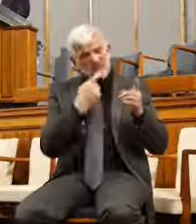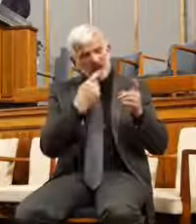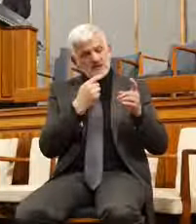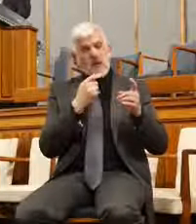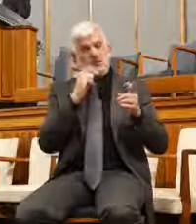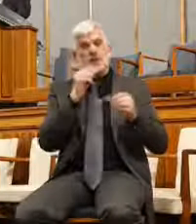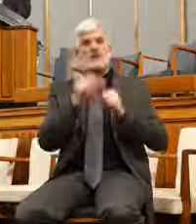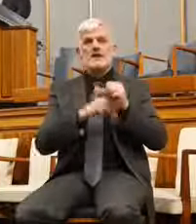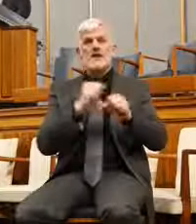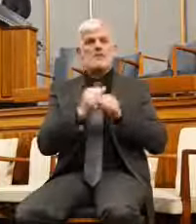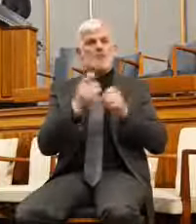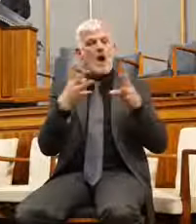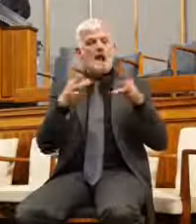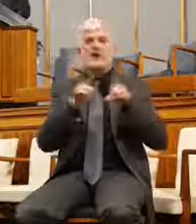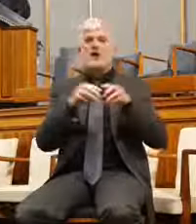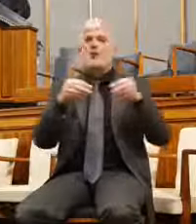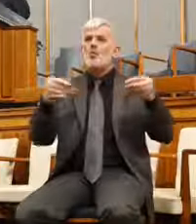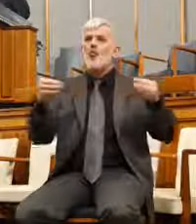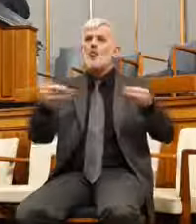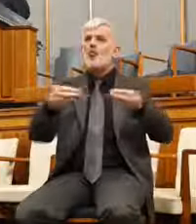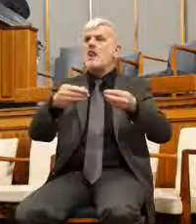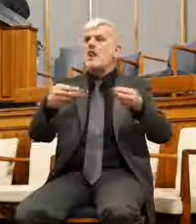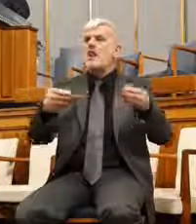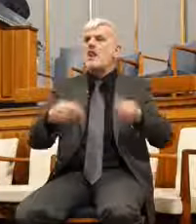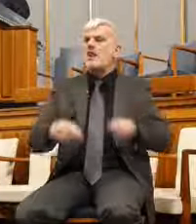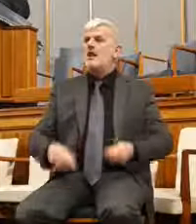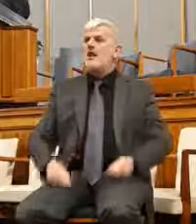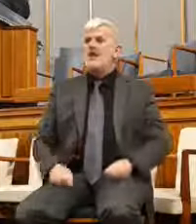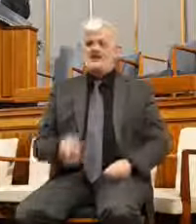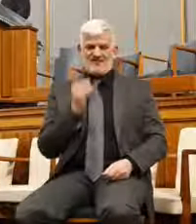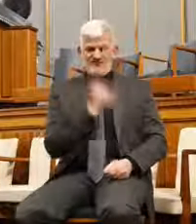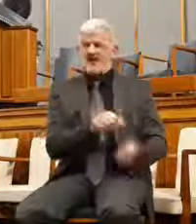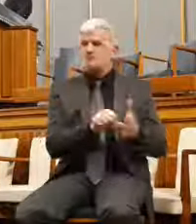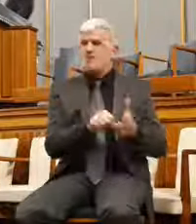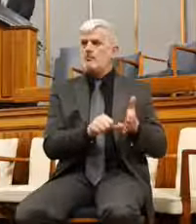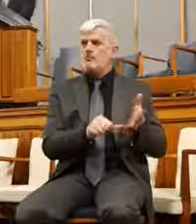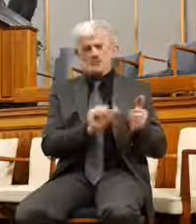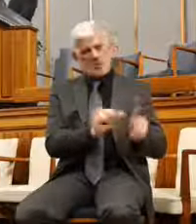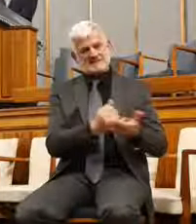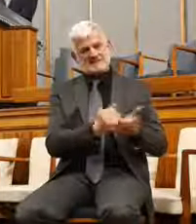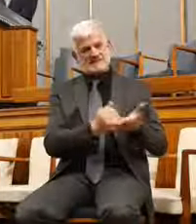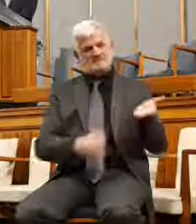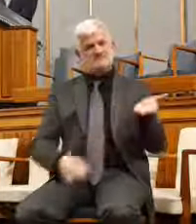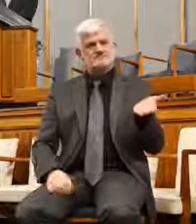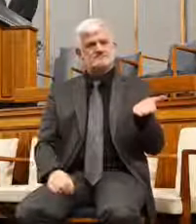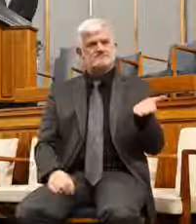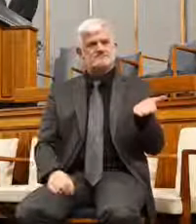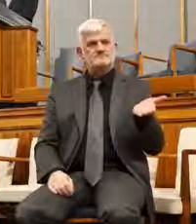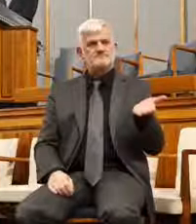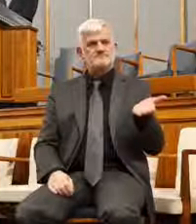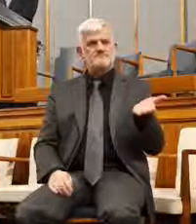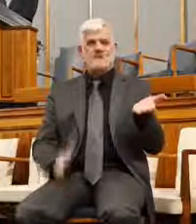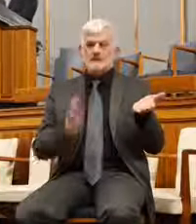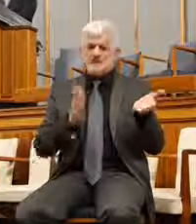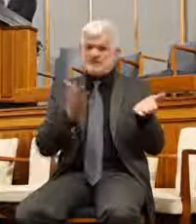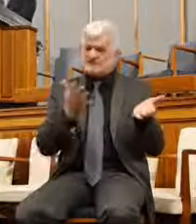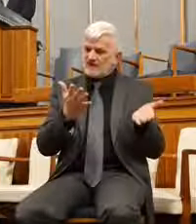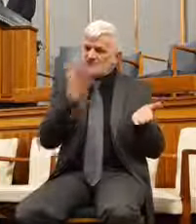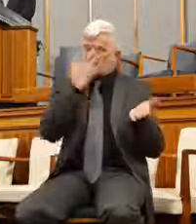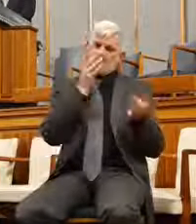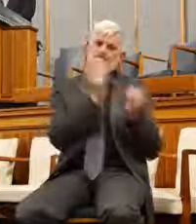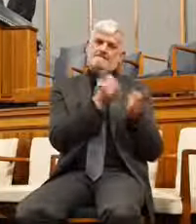up to your antagonism to God and want the answers to the questions. You've got